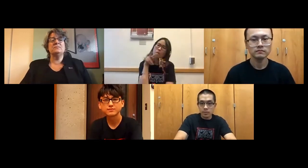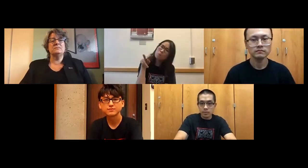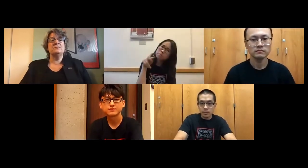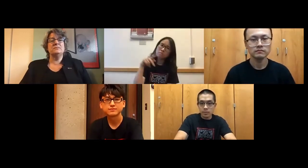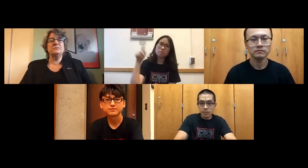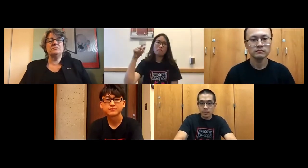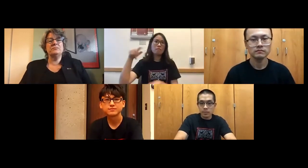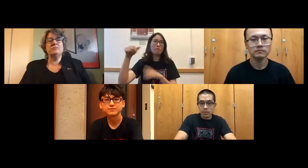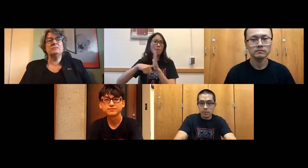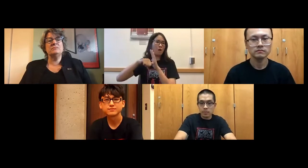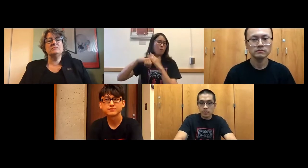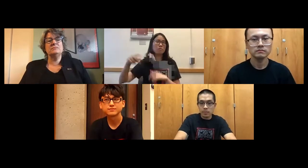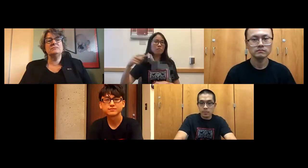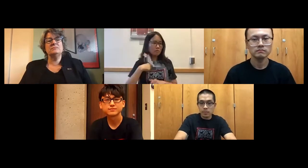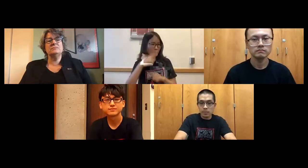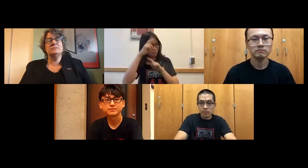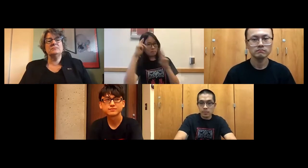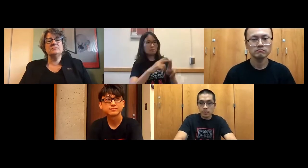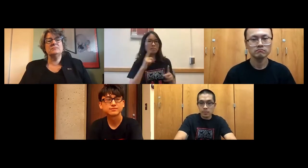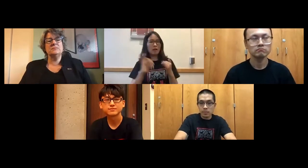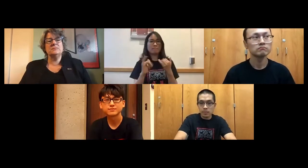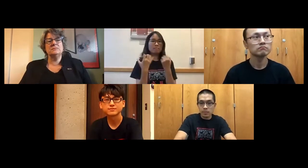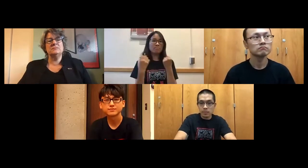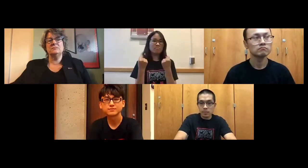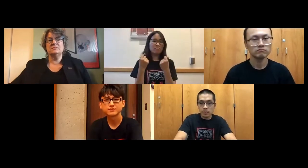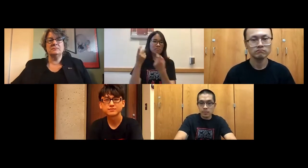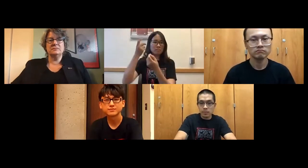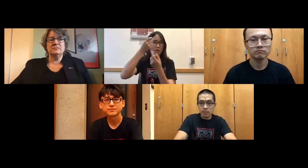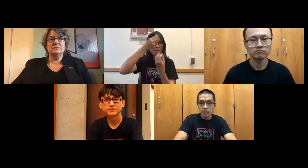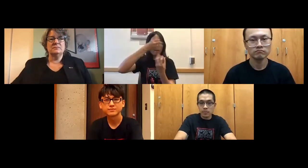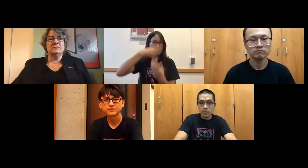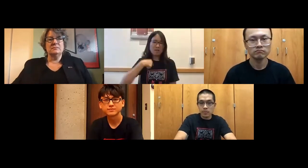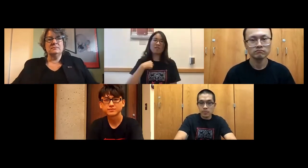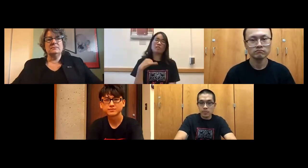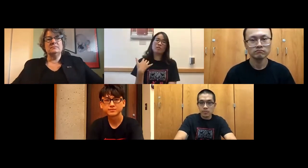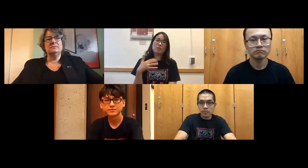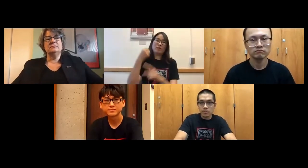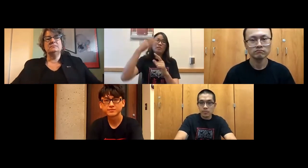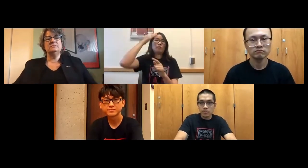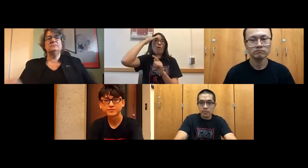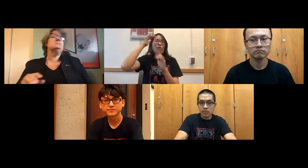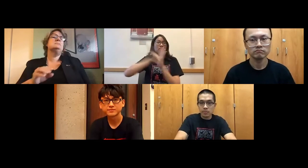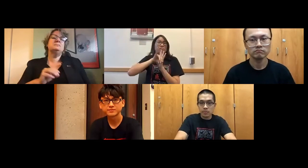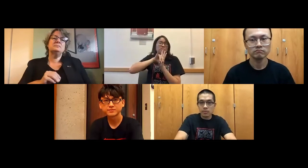The people that I was going to school with were hearing, and I was impressed with them because many of them were learning to